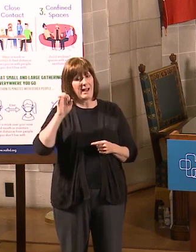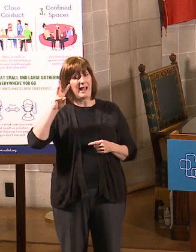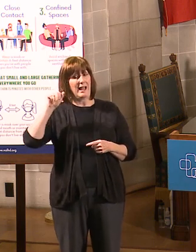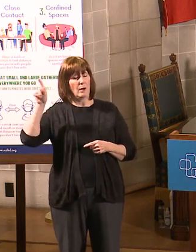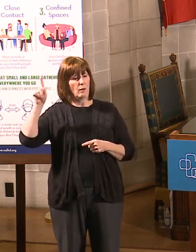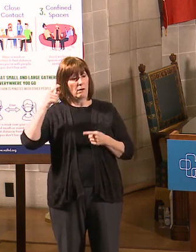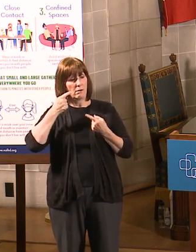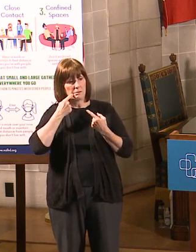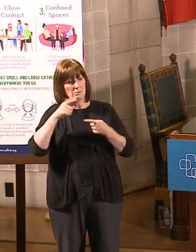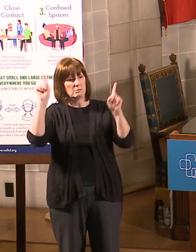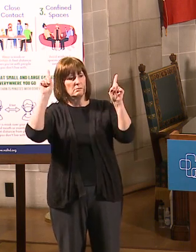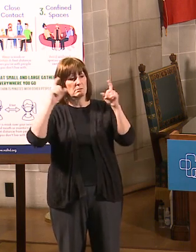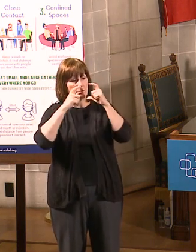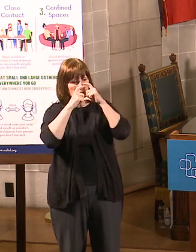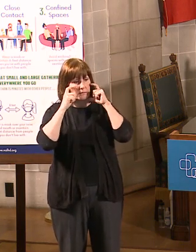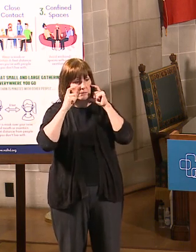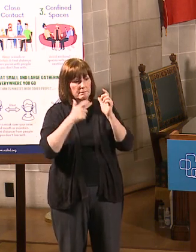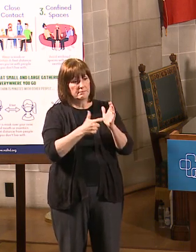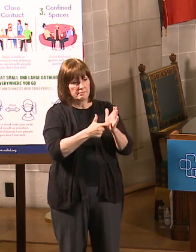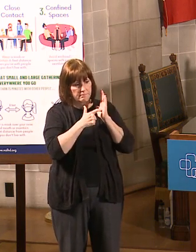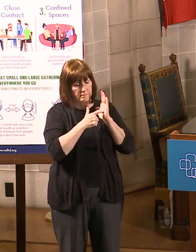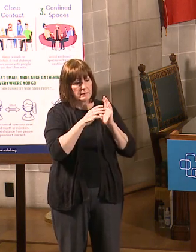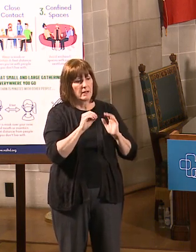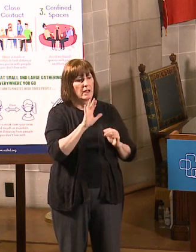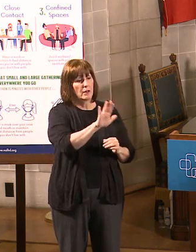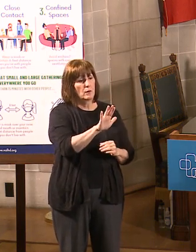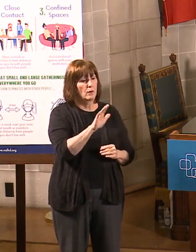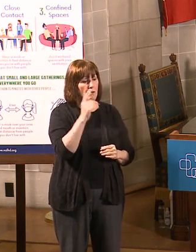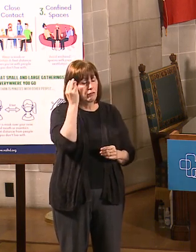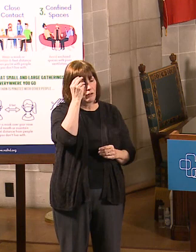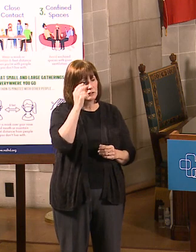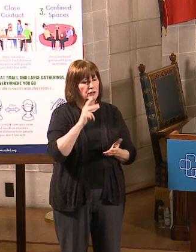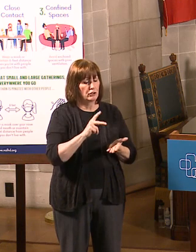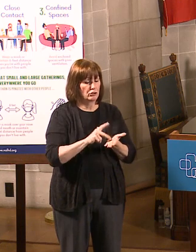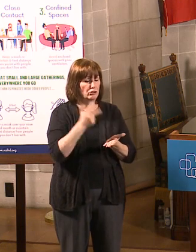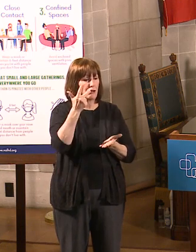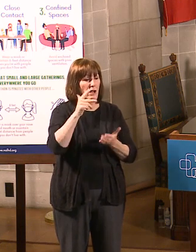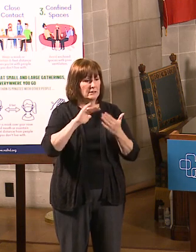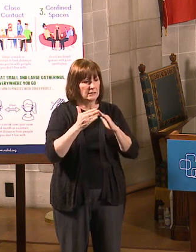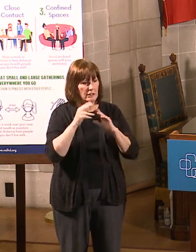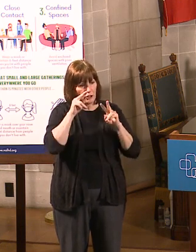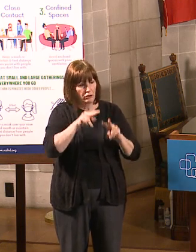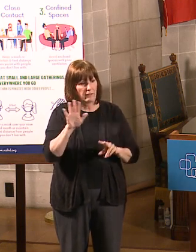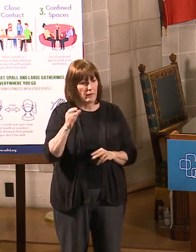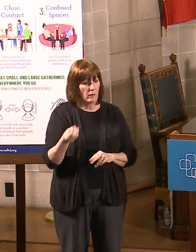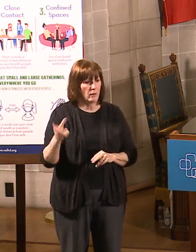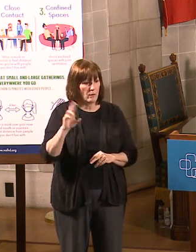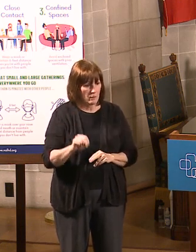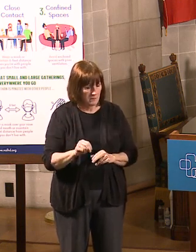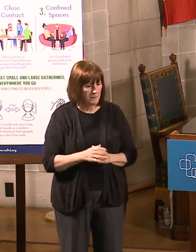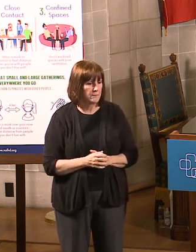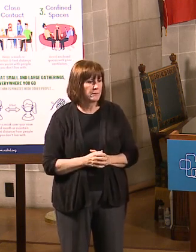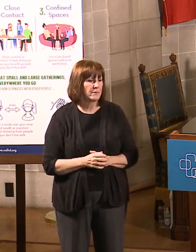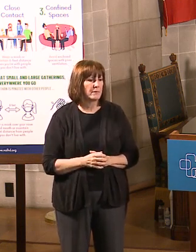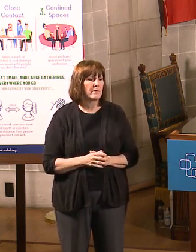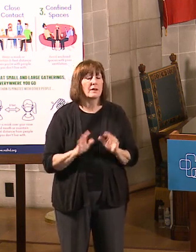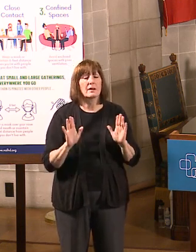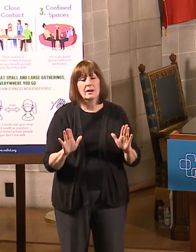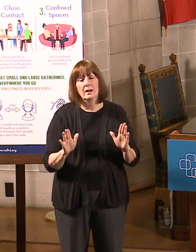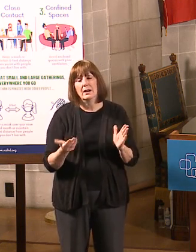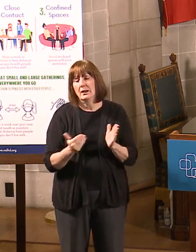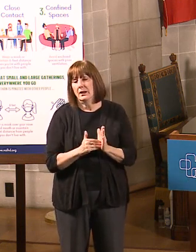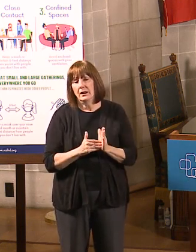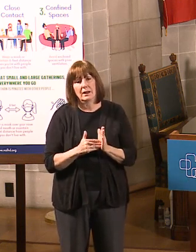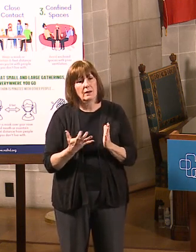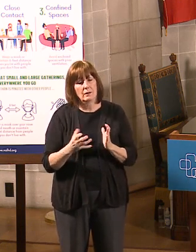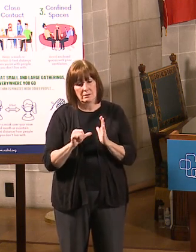mask mandate in, as well as his thoughts on the Tri-Cities looking at their own? So again, folks, one of the things I really want to emphasize